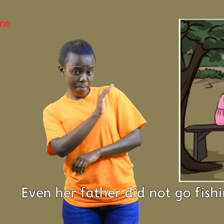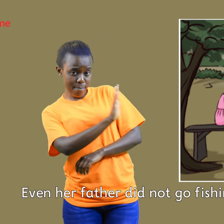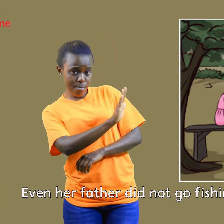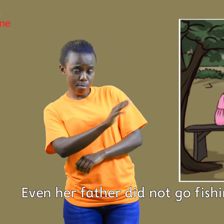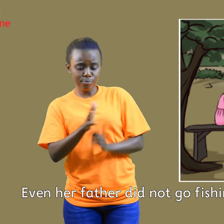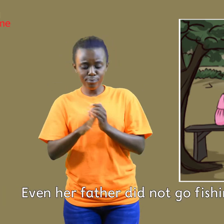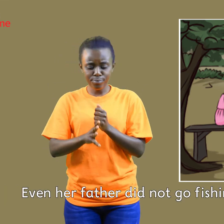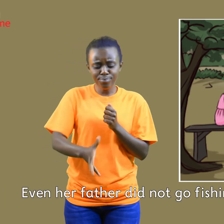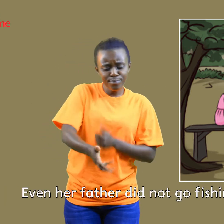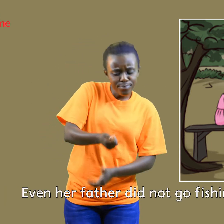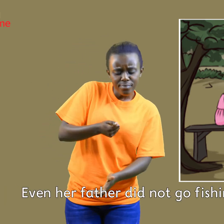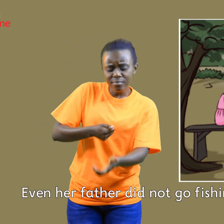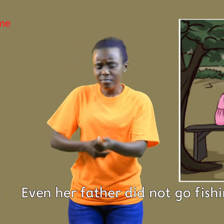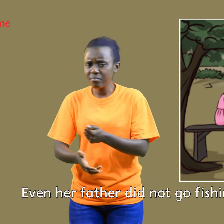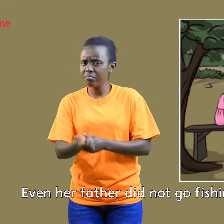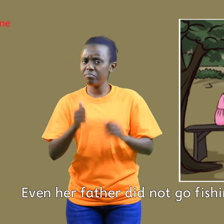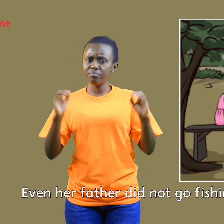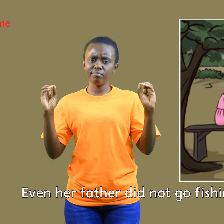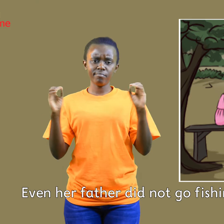Even her father did not go fishing.